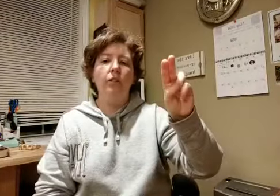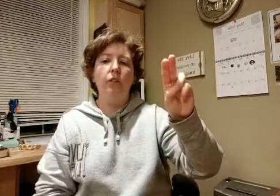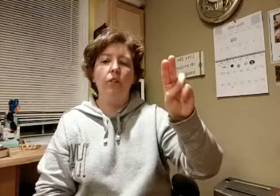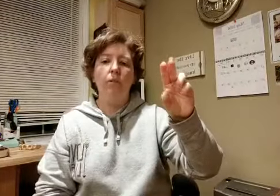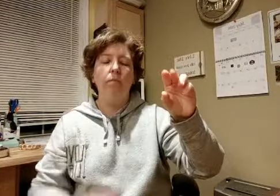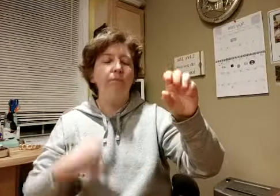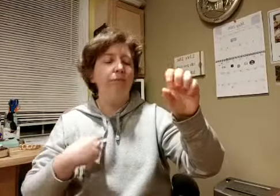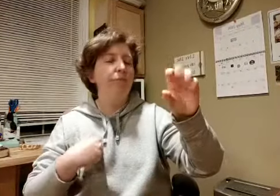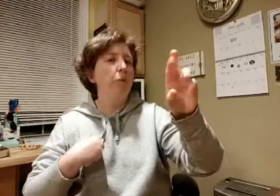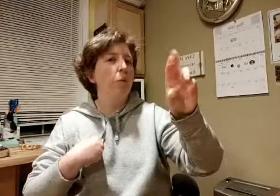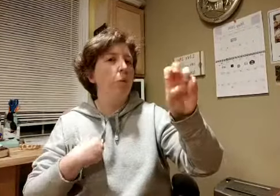rescue.